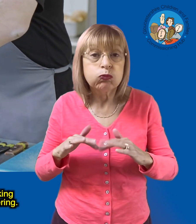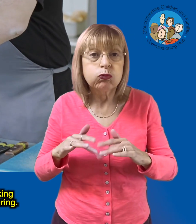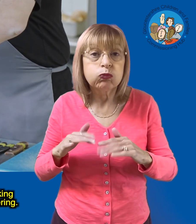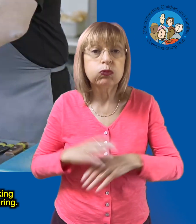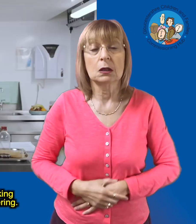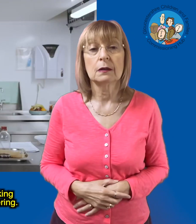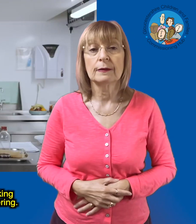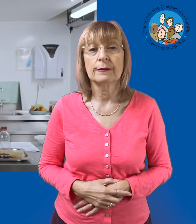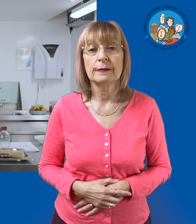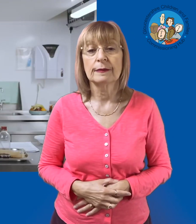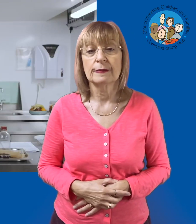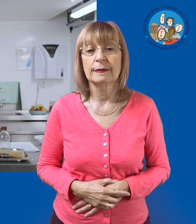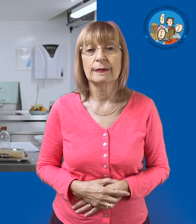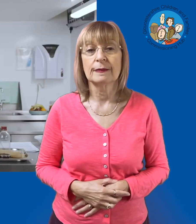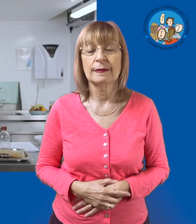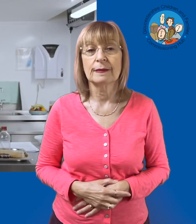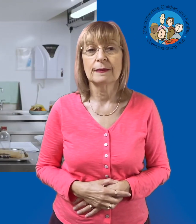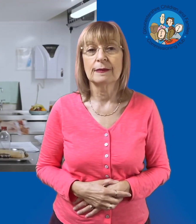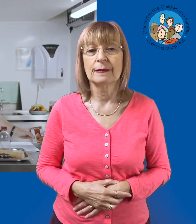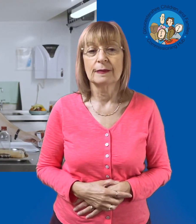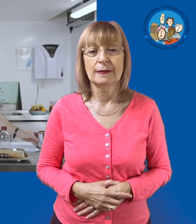when it's simmering.